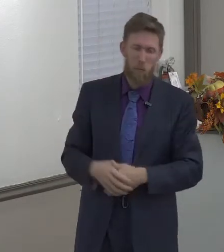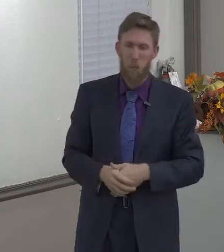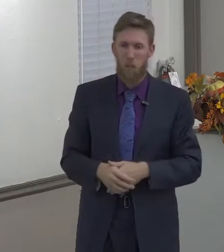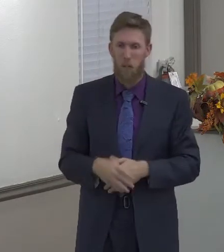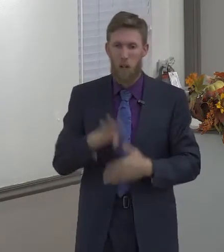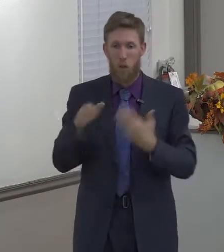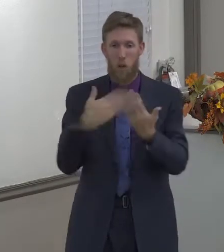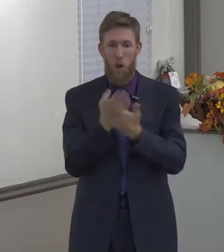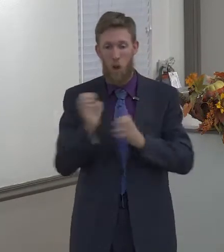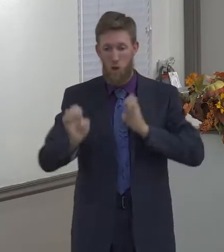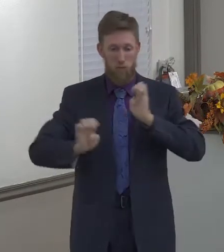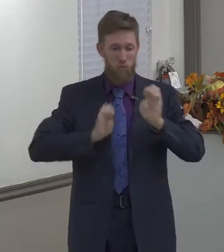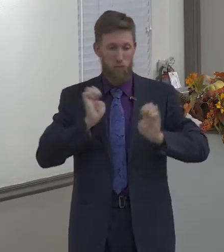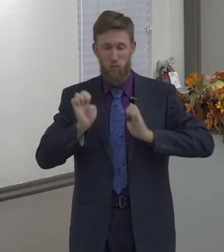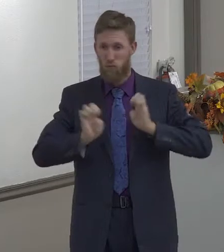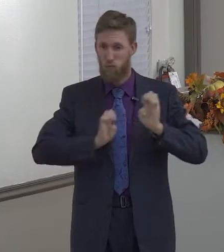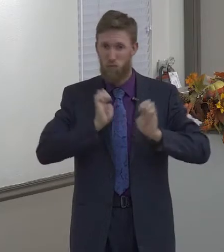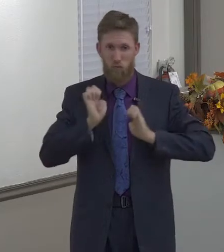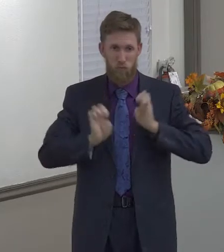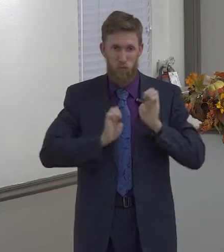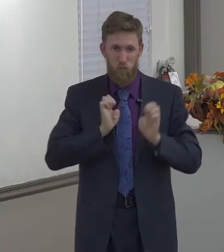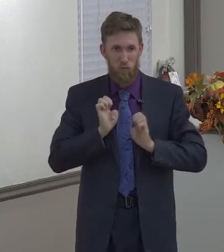yet they'll be packed with people.